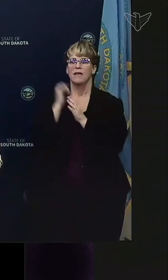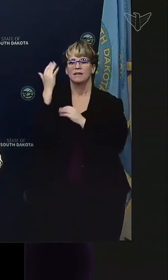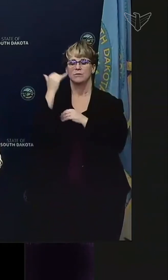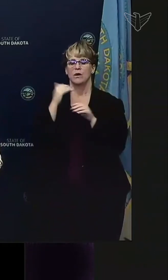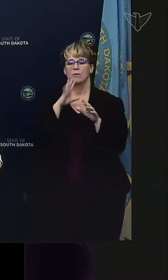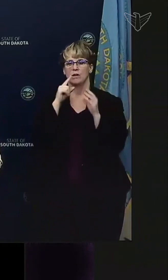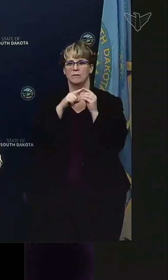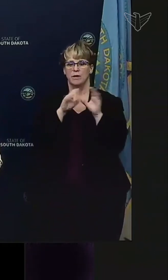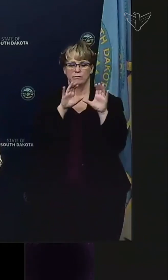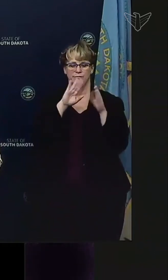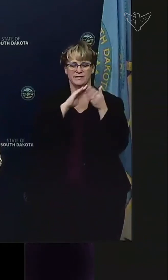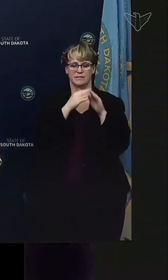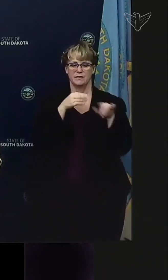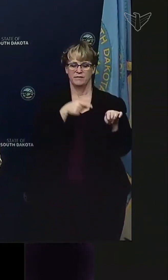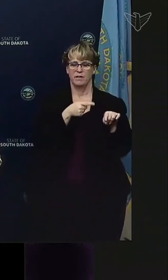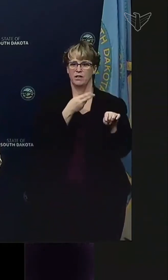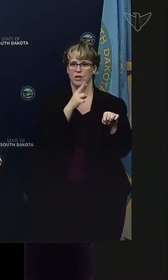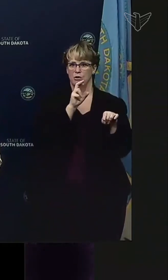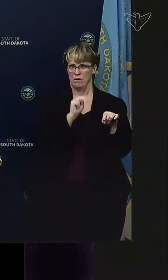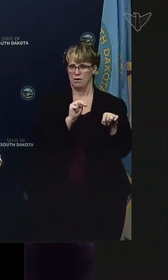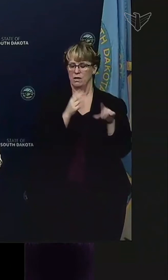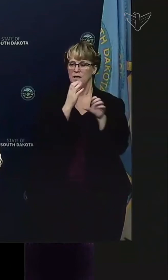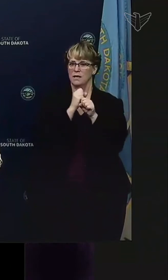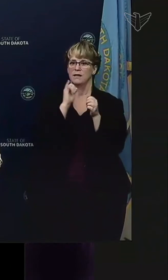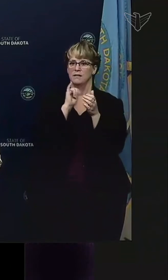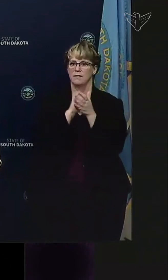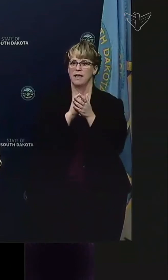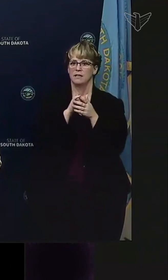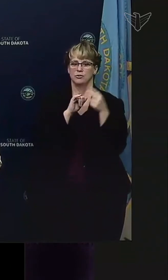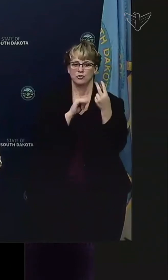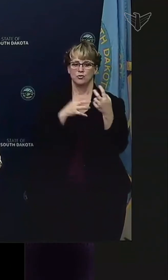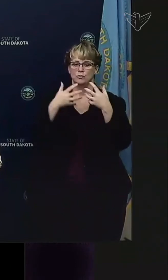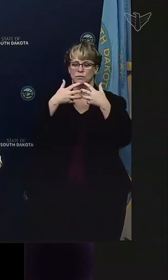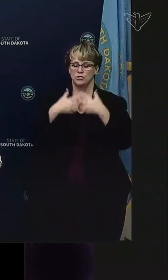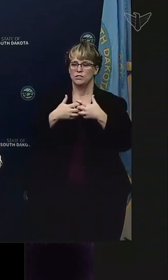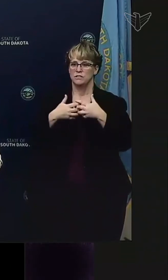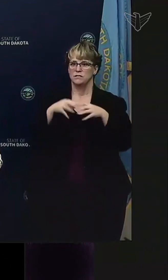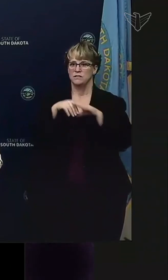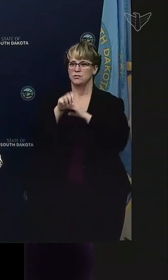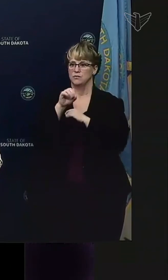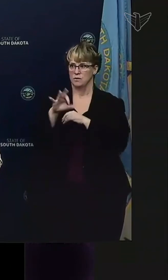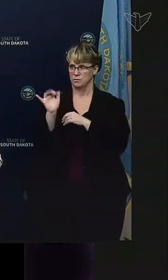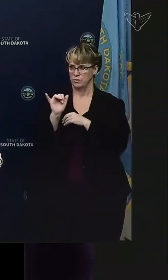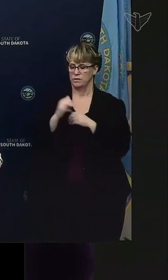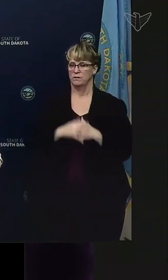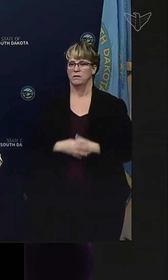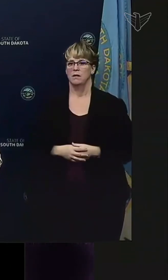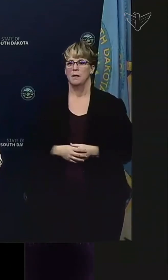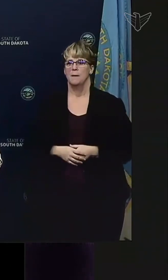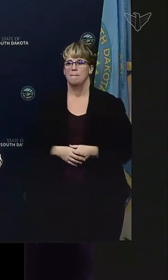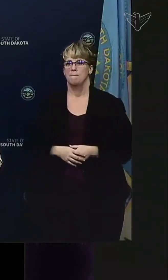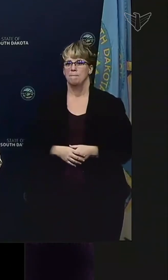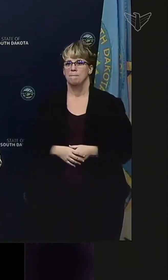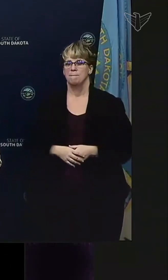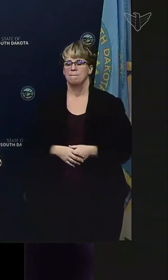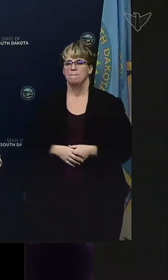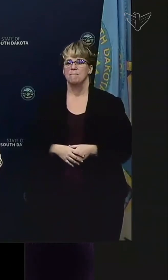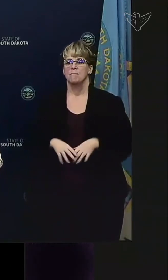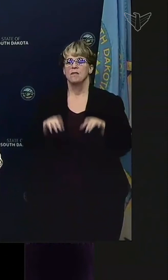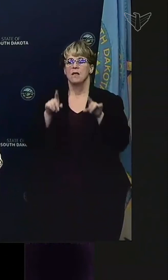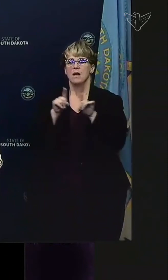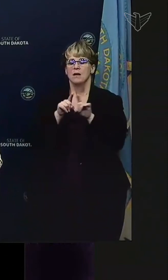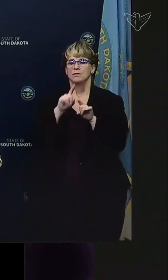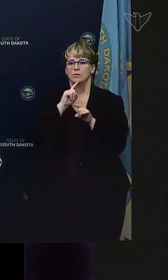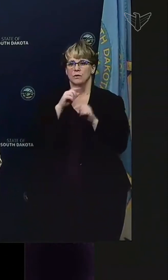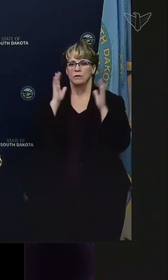Huron in particular, as well as getting those 2 machines out to the city of Sioux Falls. And we also wanted to